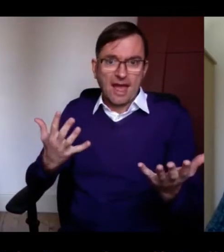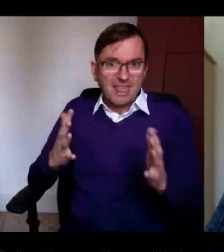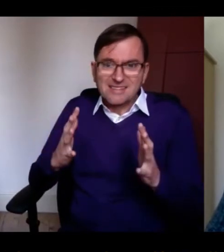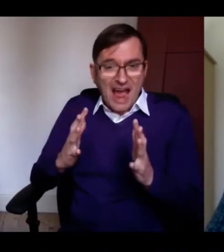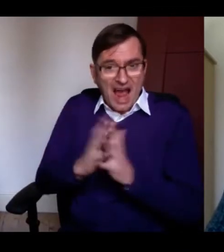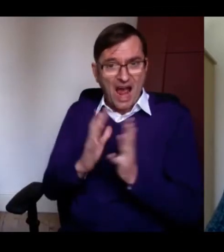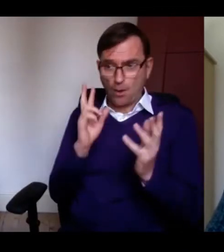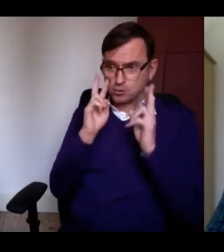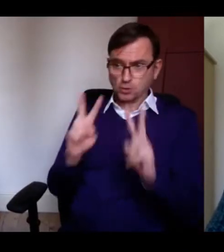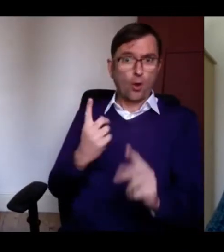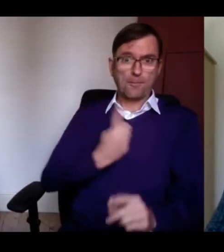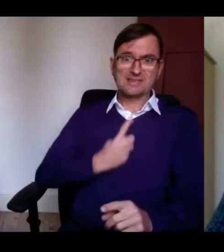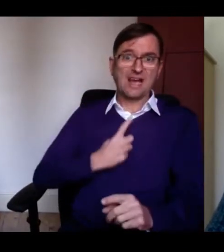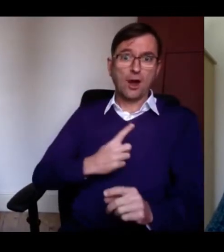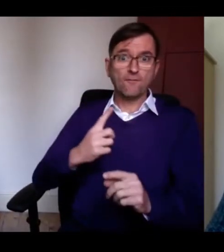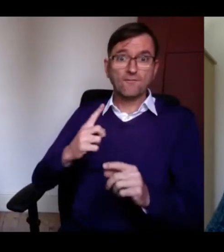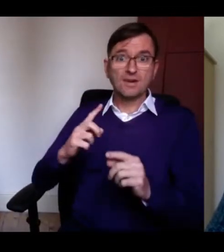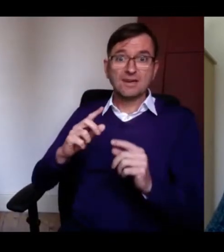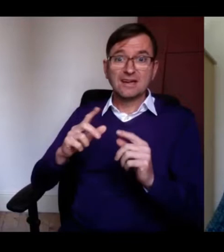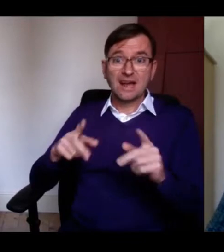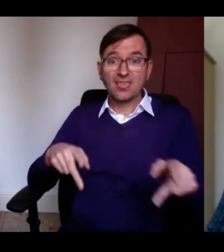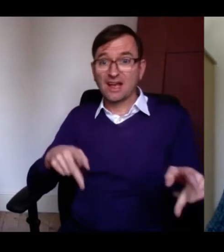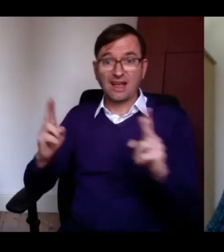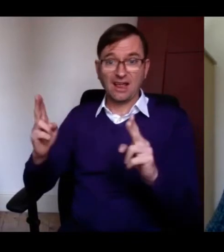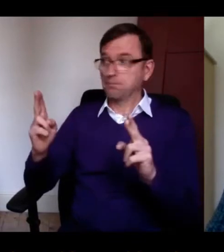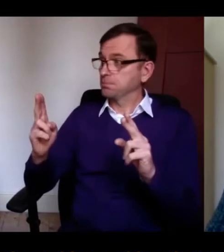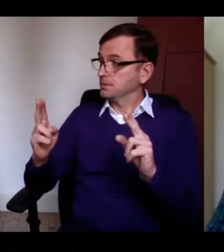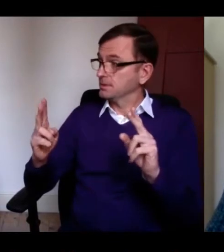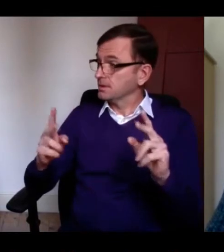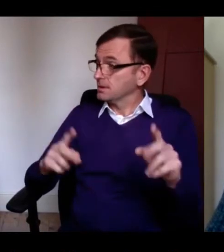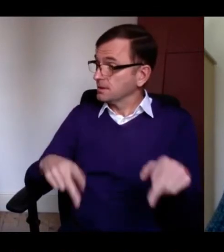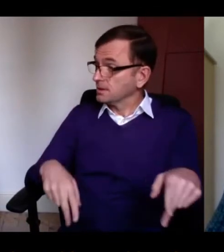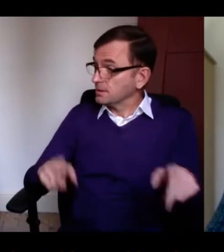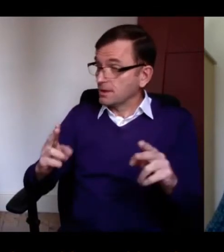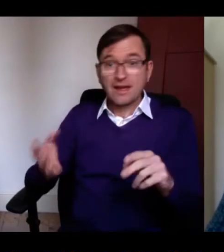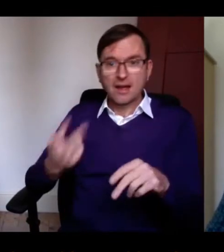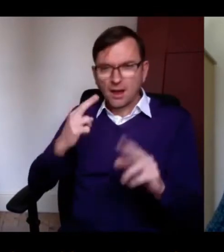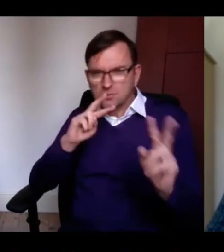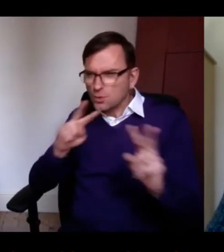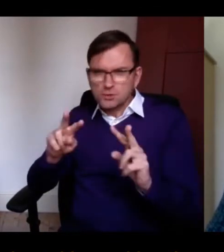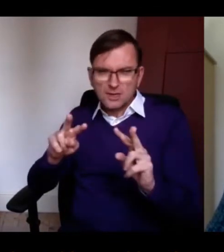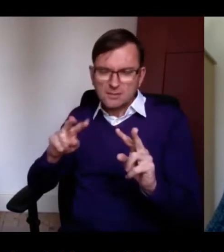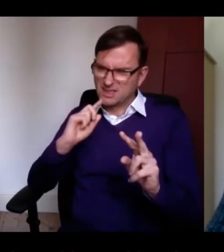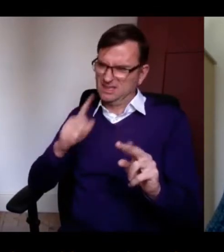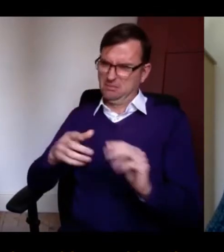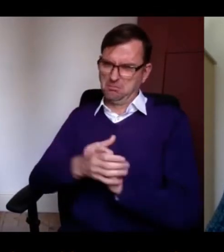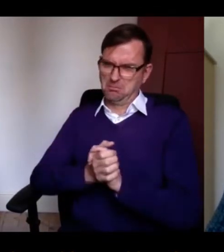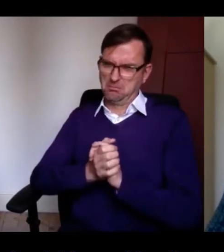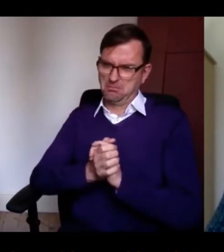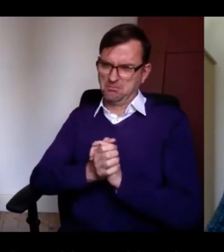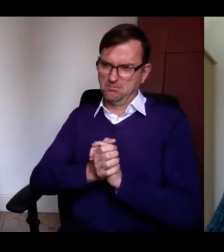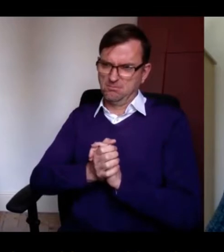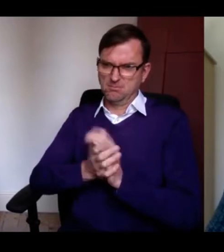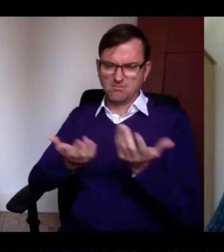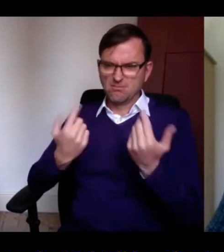outside. And that's how I see myself. And watching the video that was made, that's what I saw